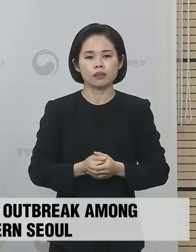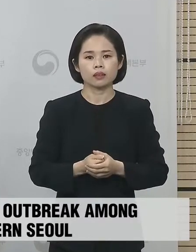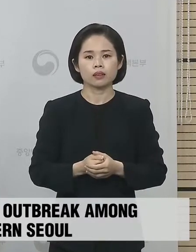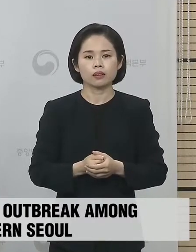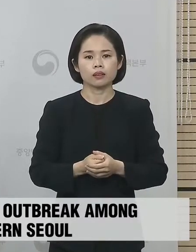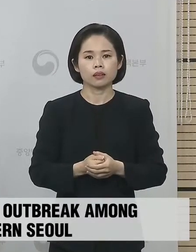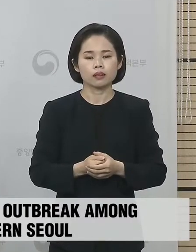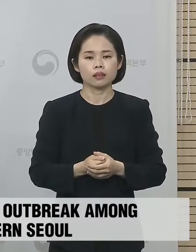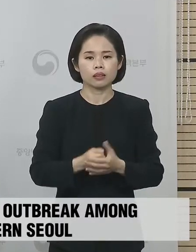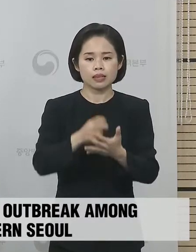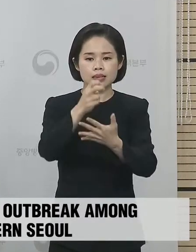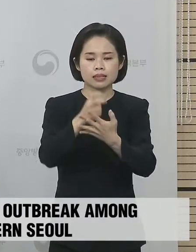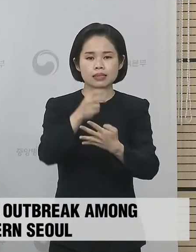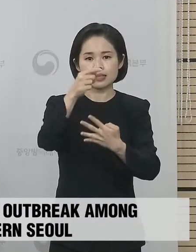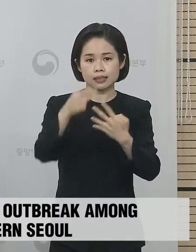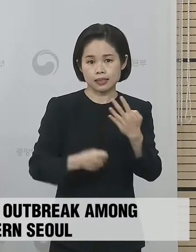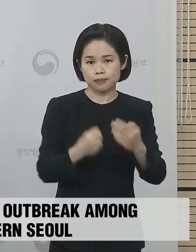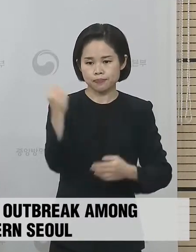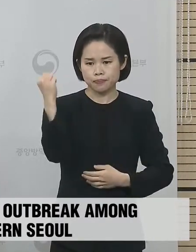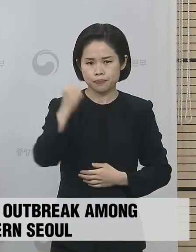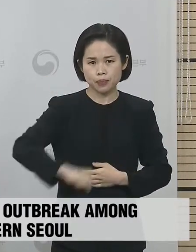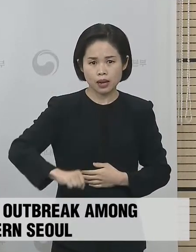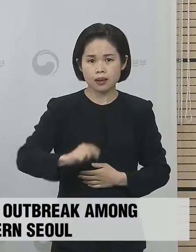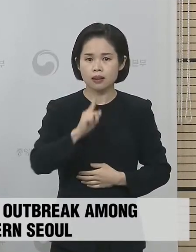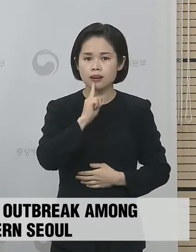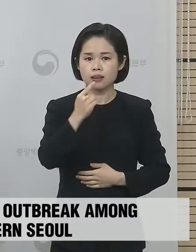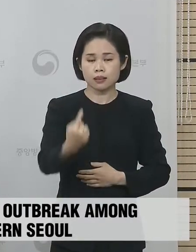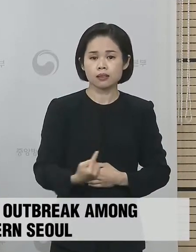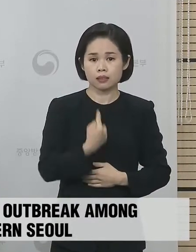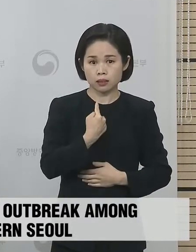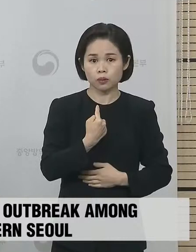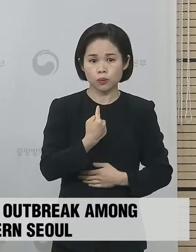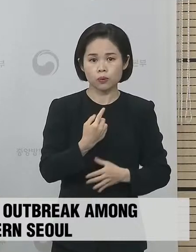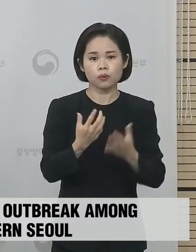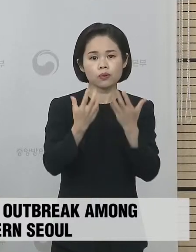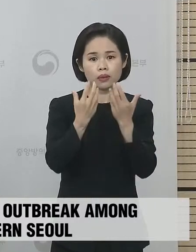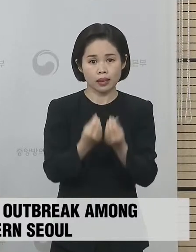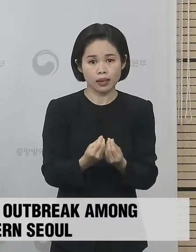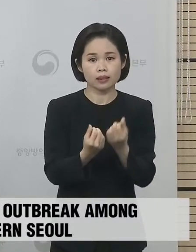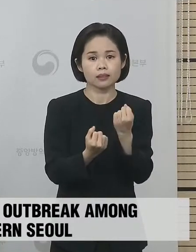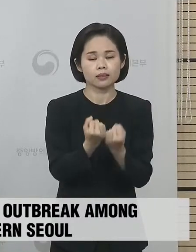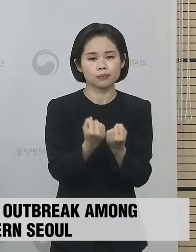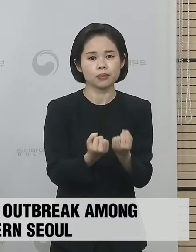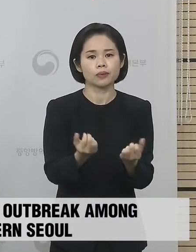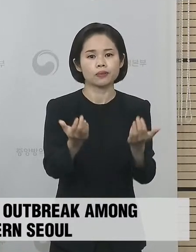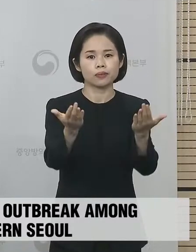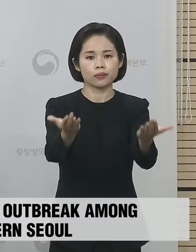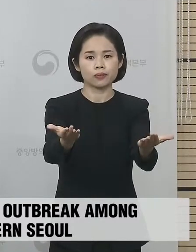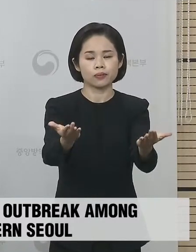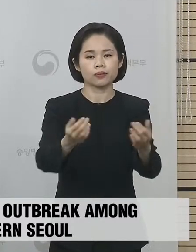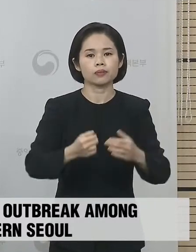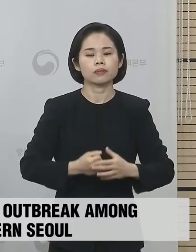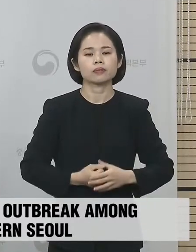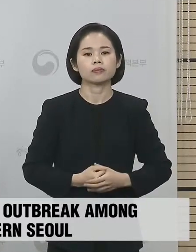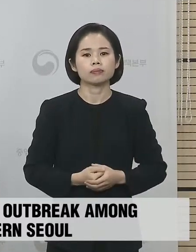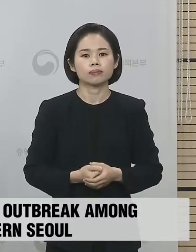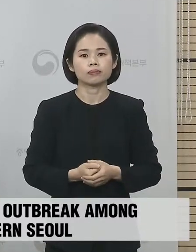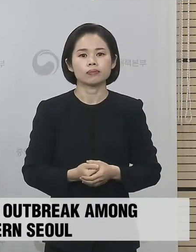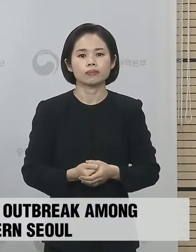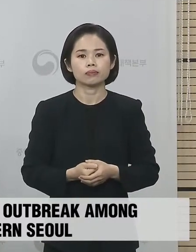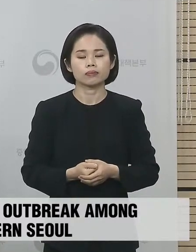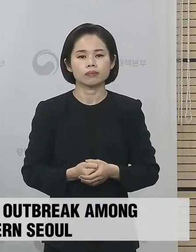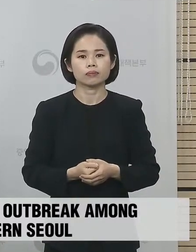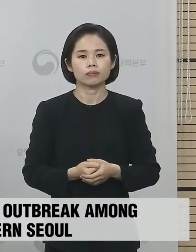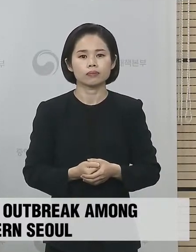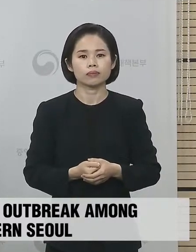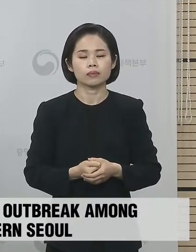first of all, we have the safety e-report run by the safety ministry, and we have an example of a